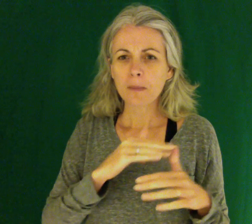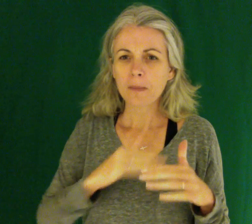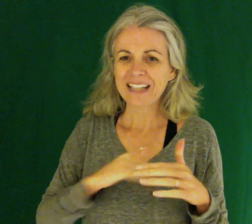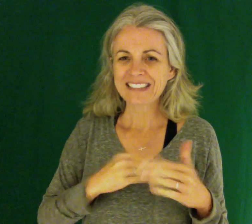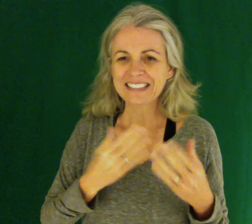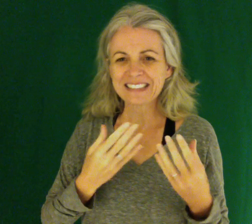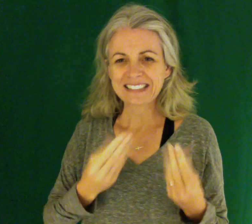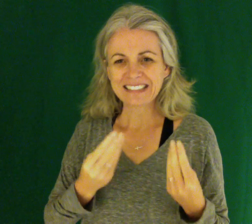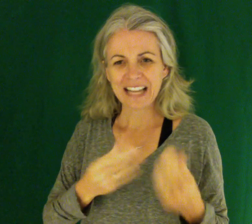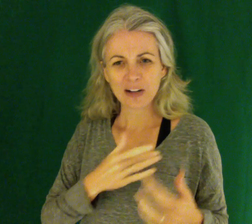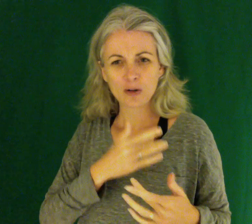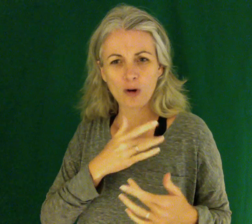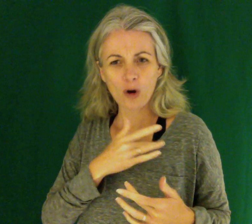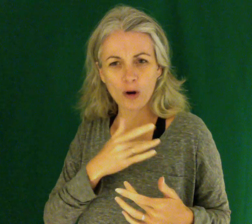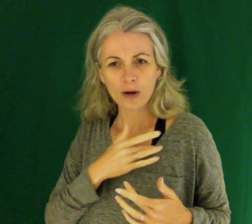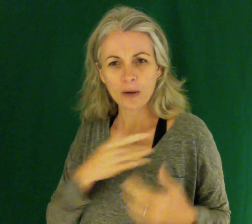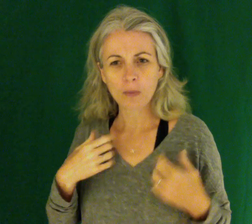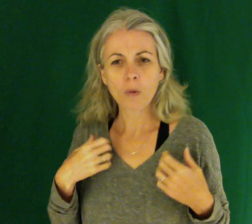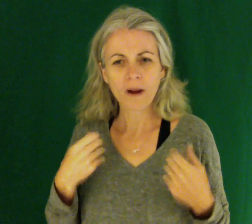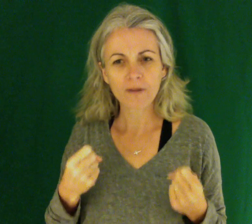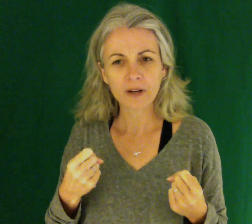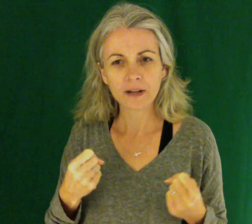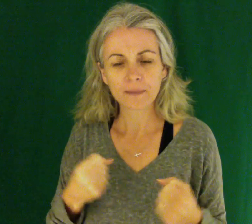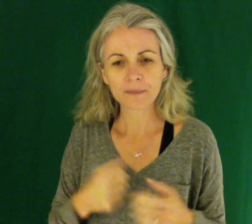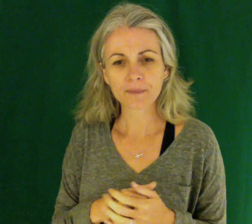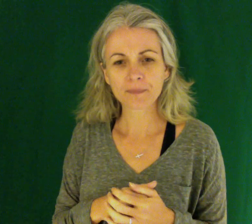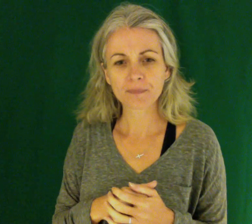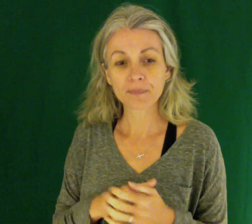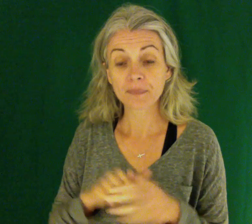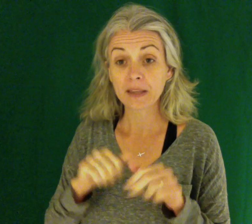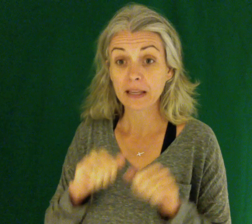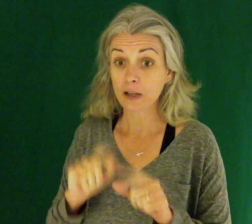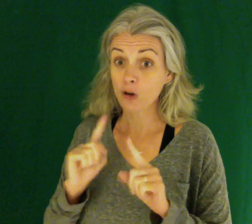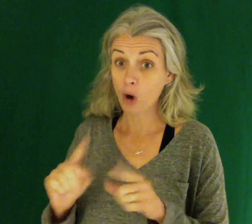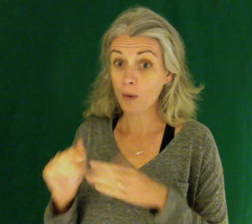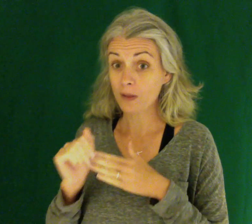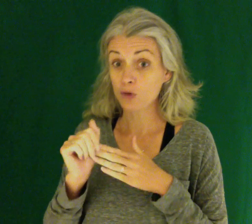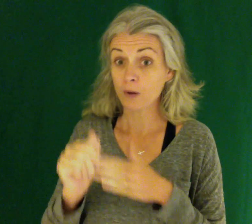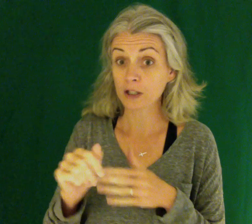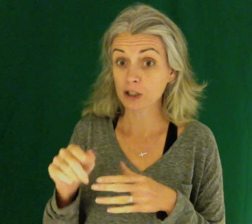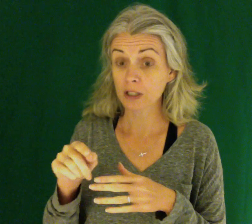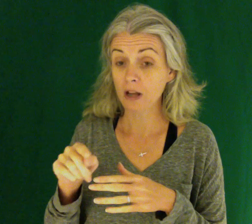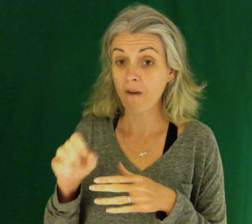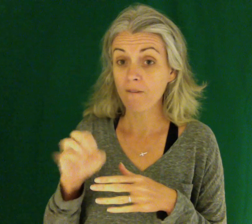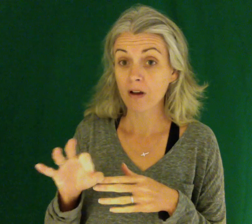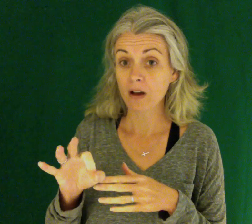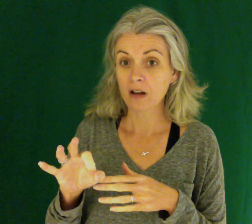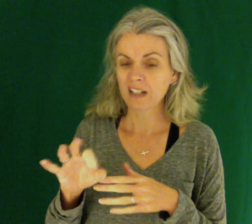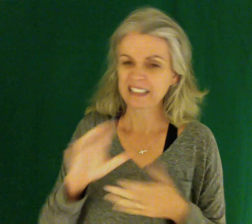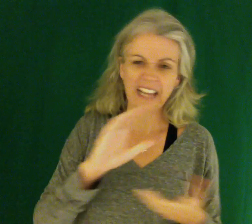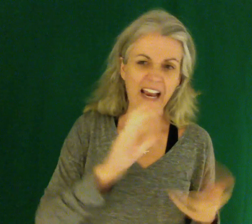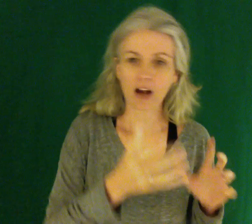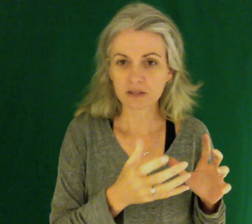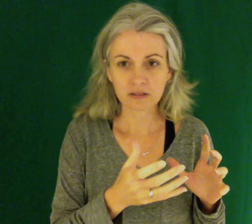tender-hearted bravery, as he called it. It can go in the direction of chaos.